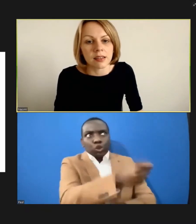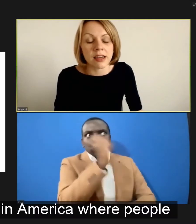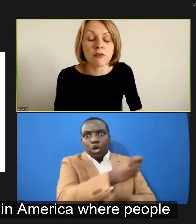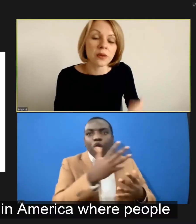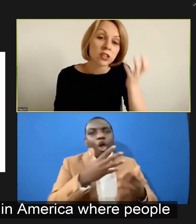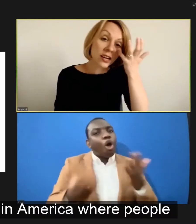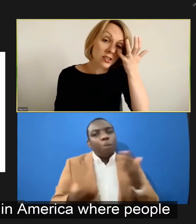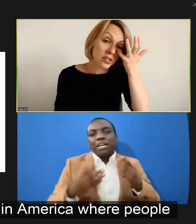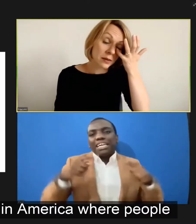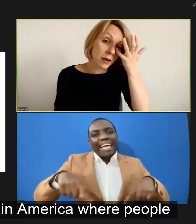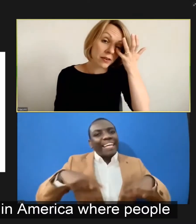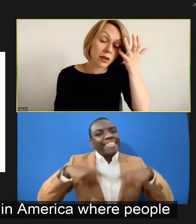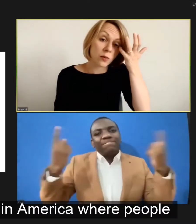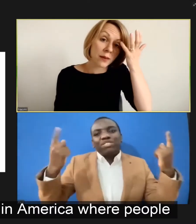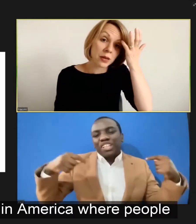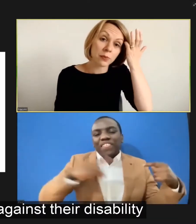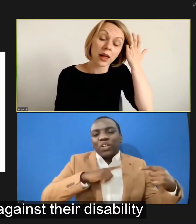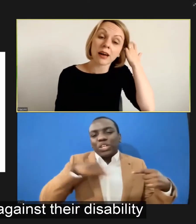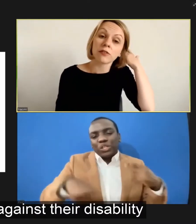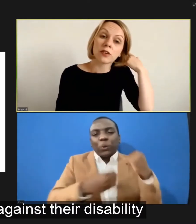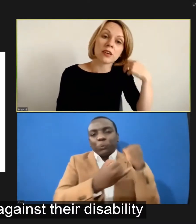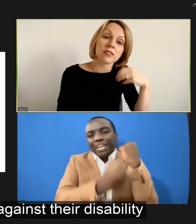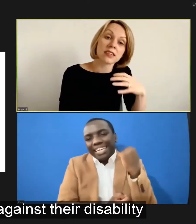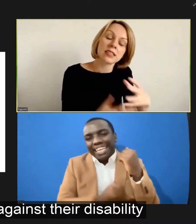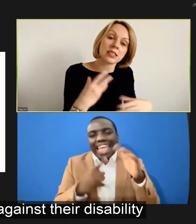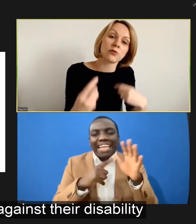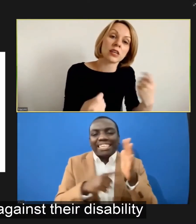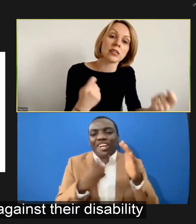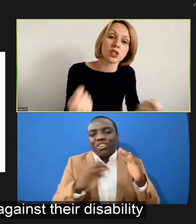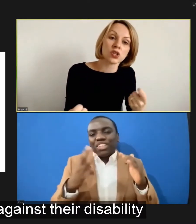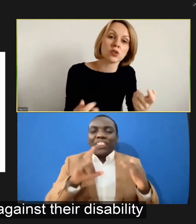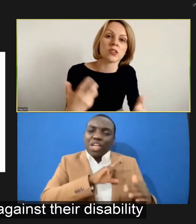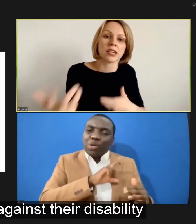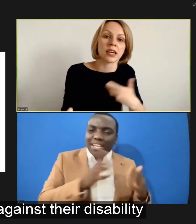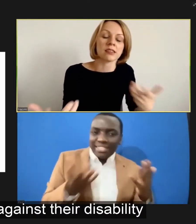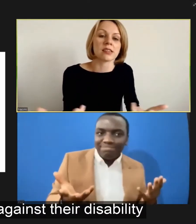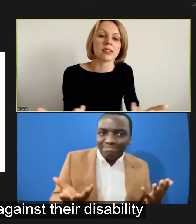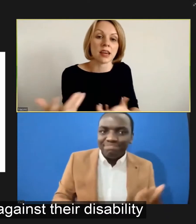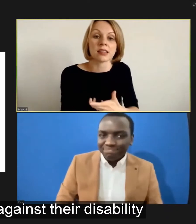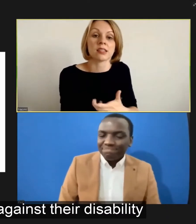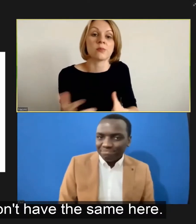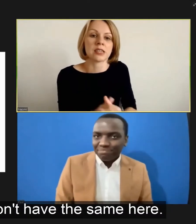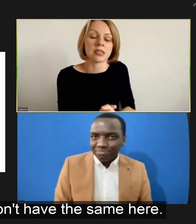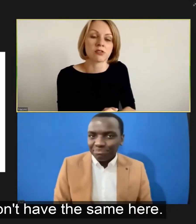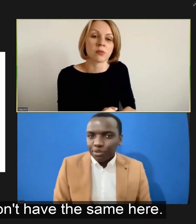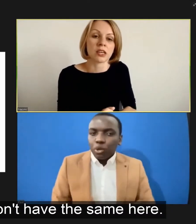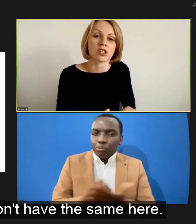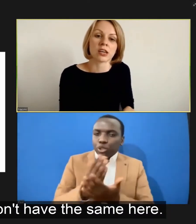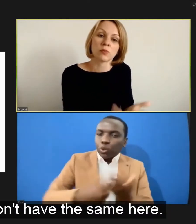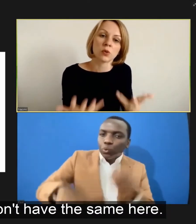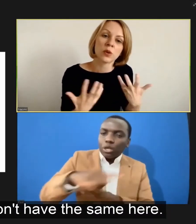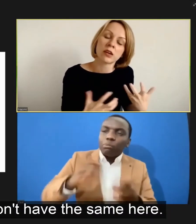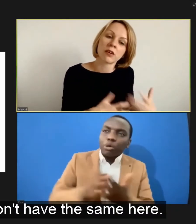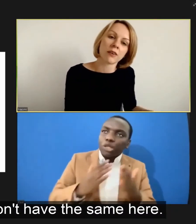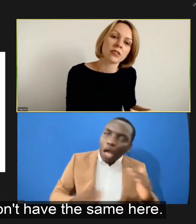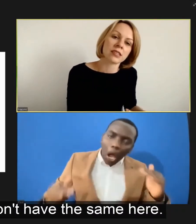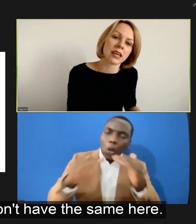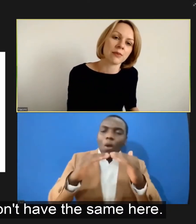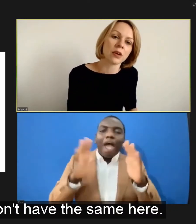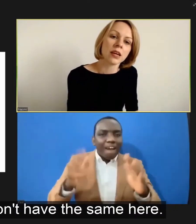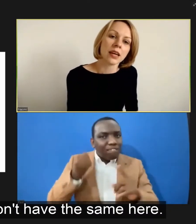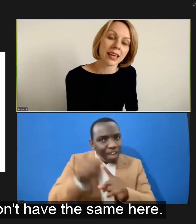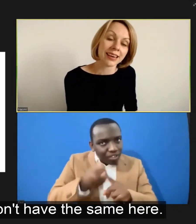There have been challenges in America where people have successfully sued against their Disability Discrimination Act, but we don't have the